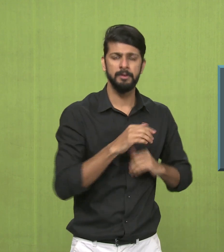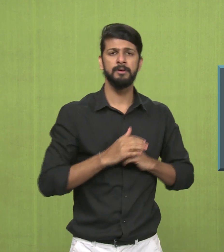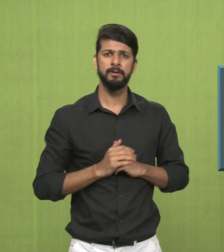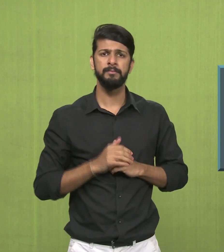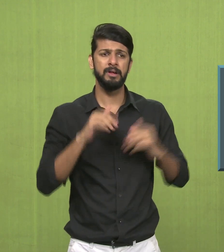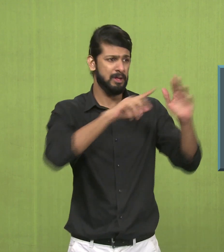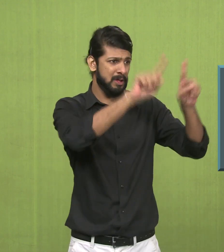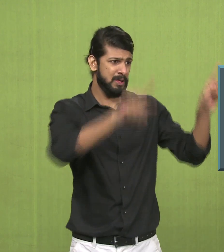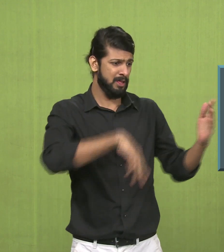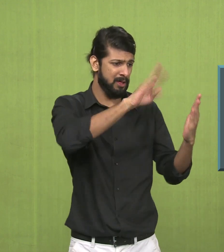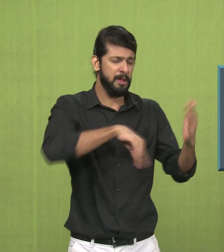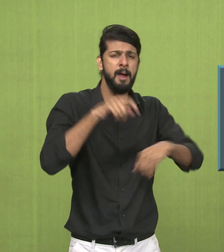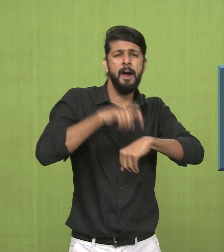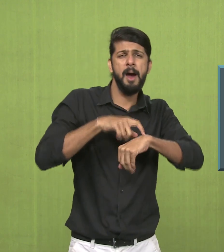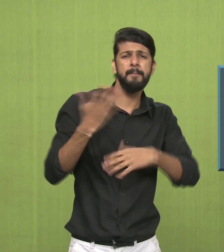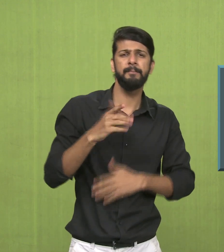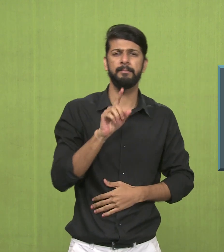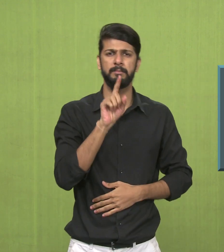The period is